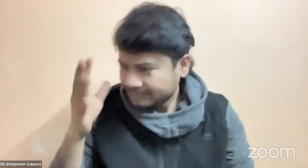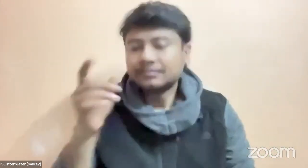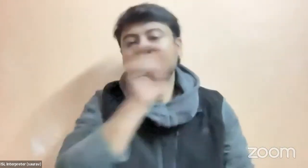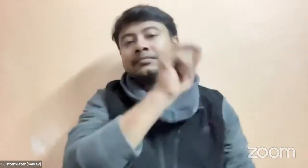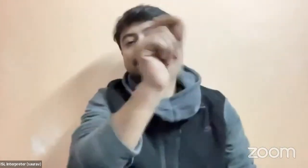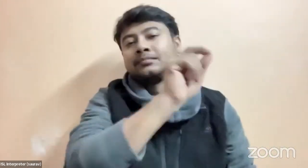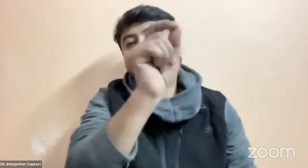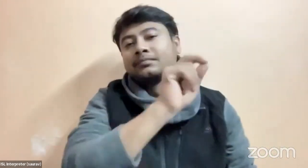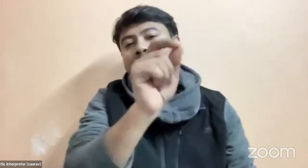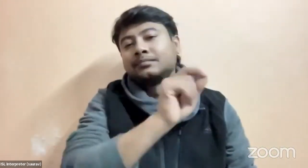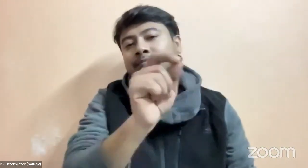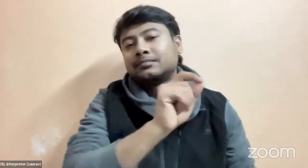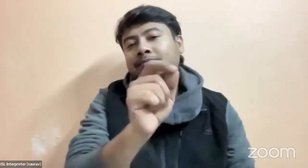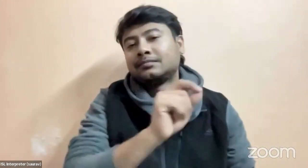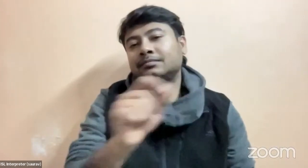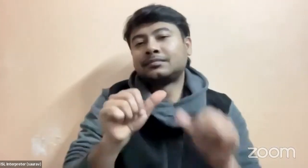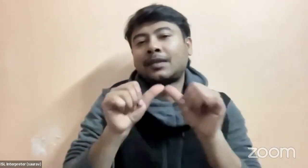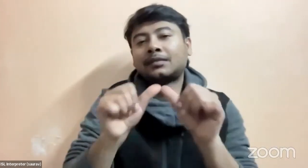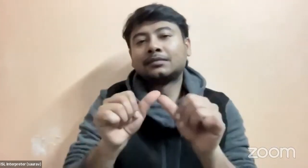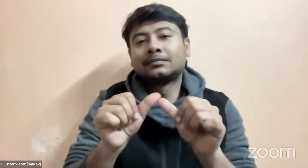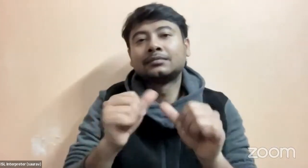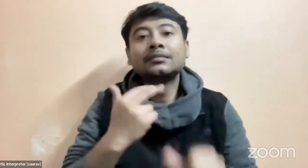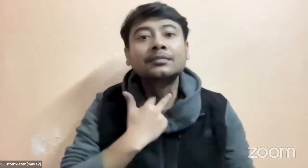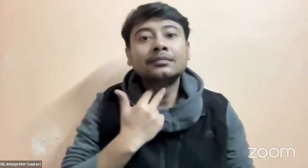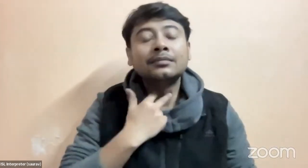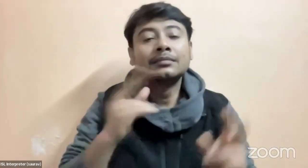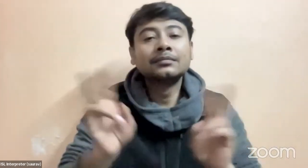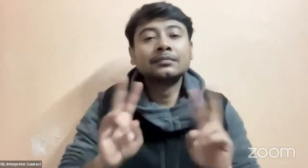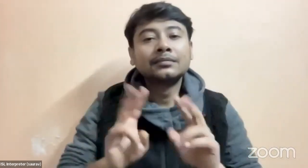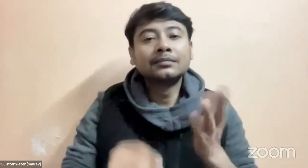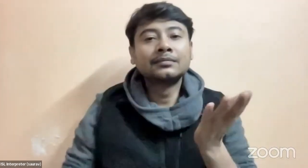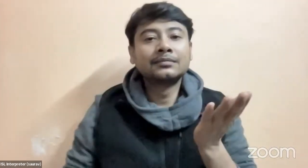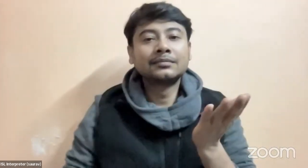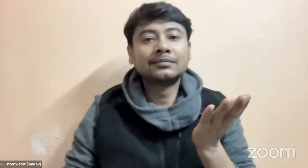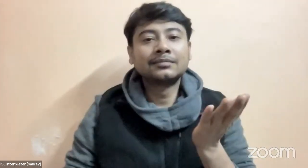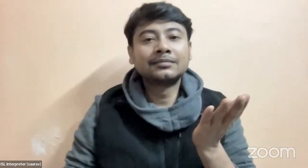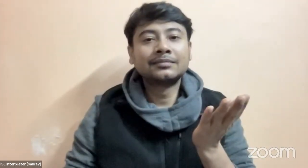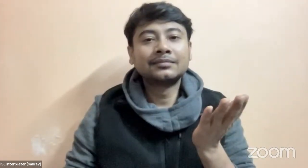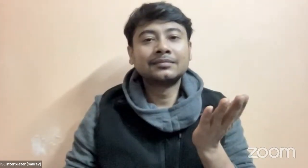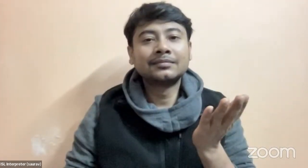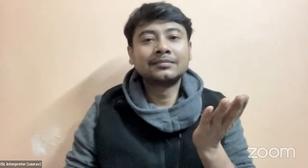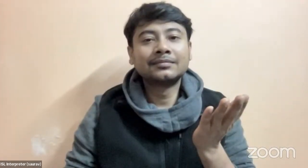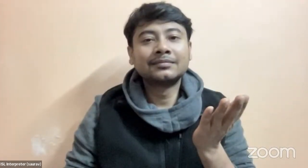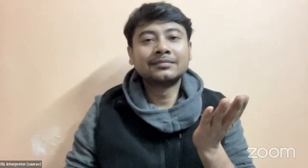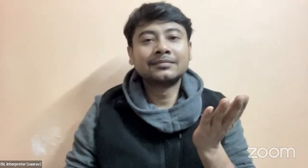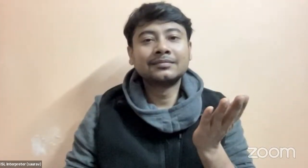During examination, he's cheating. So Lord Chaitanya is so merciful.